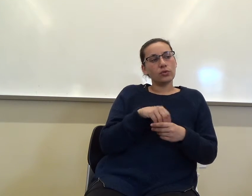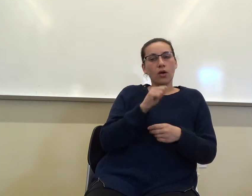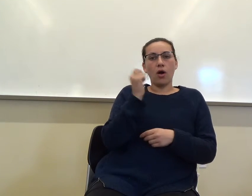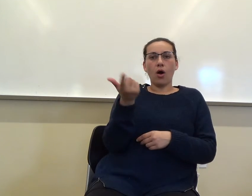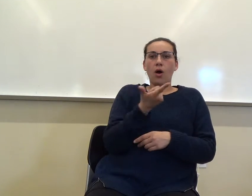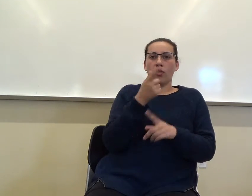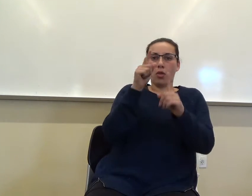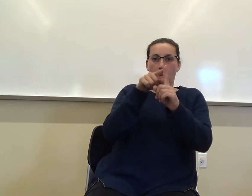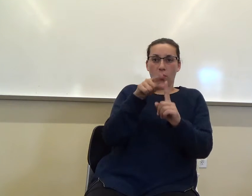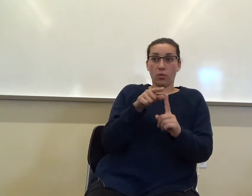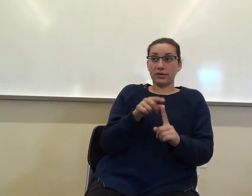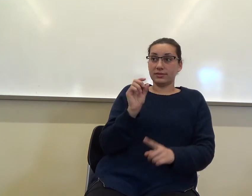to this. This was good,